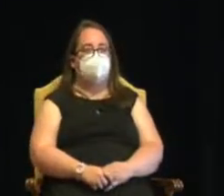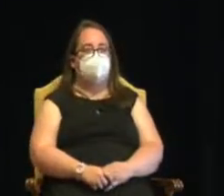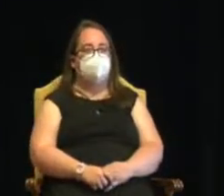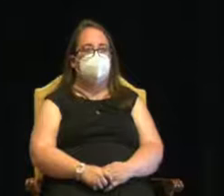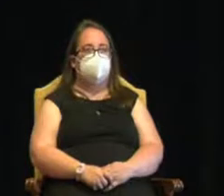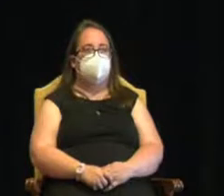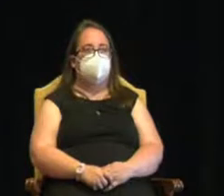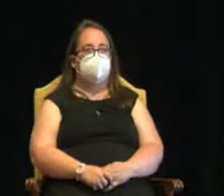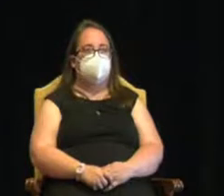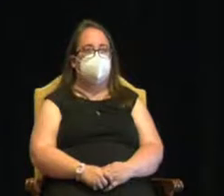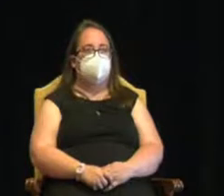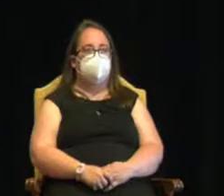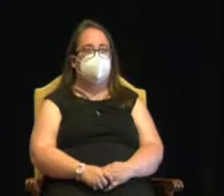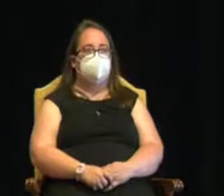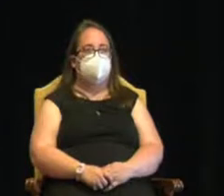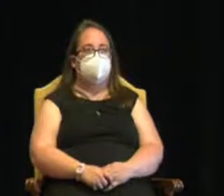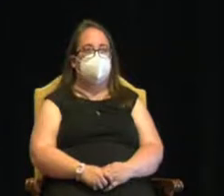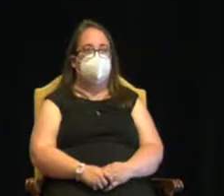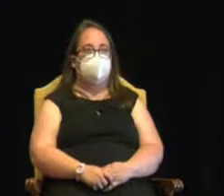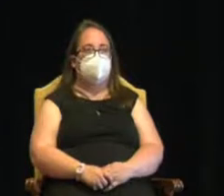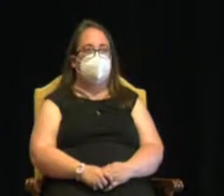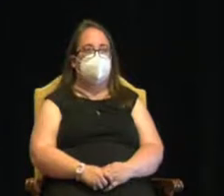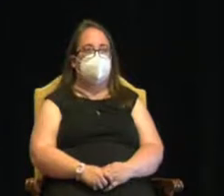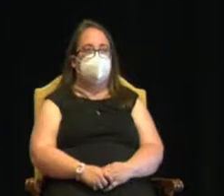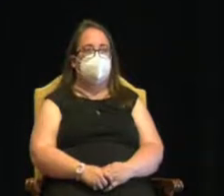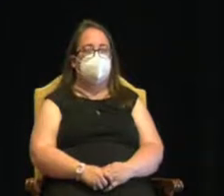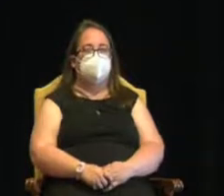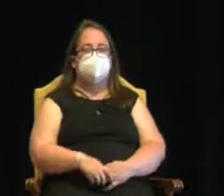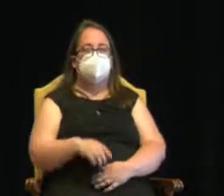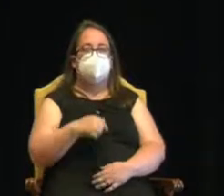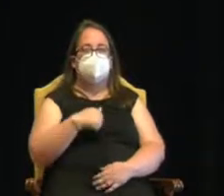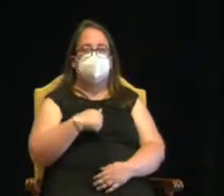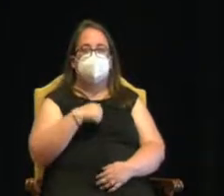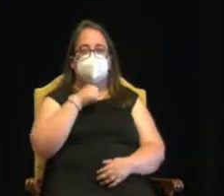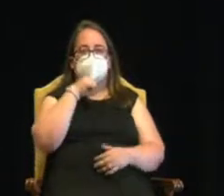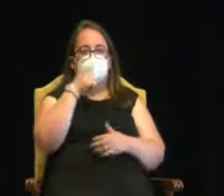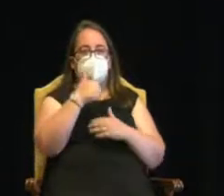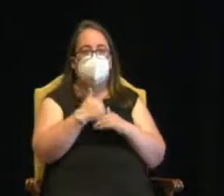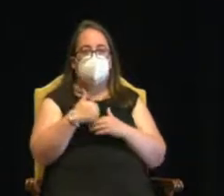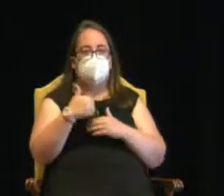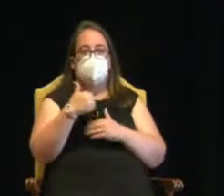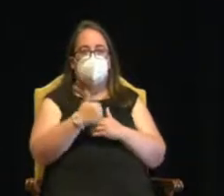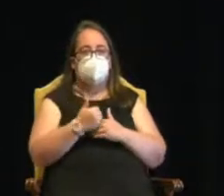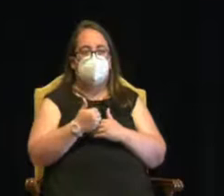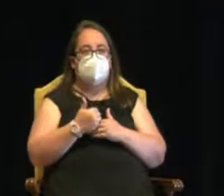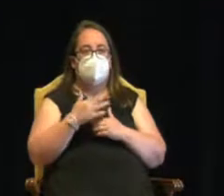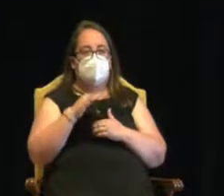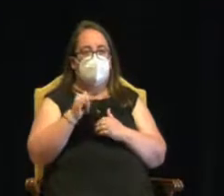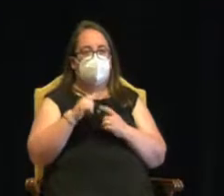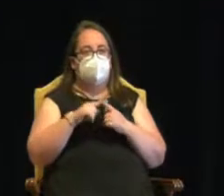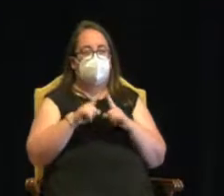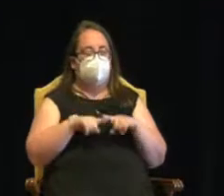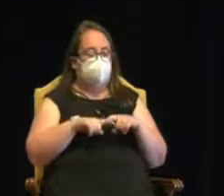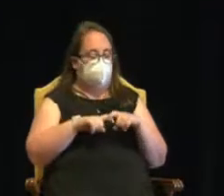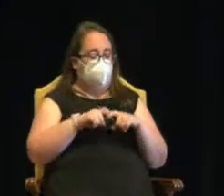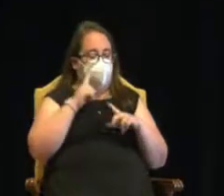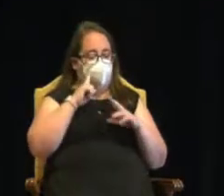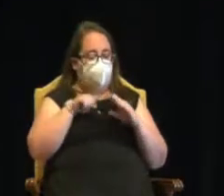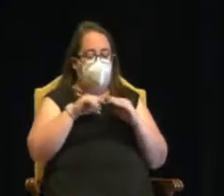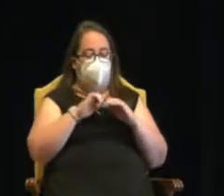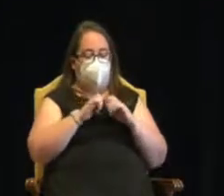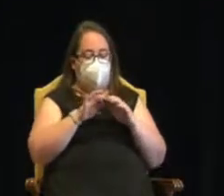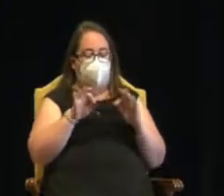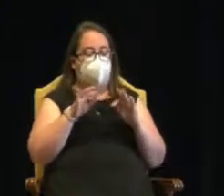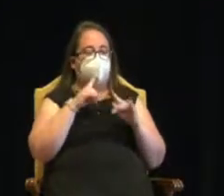I don't feel inconvenienced or disadvantaged by having to stop and think about how the language